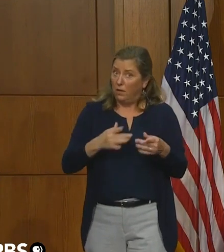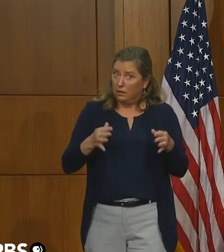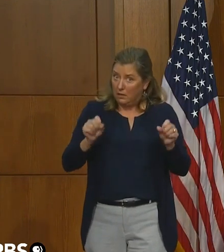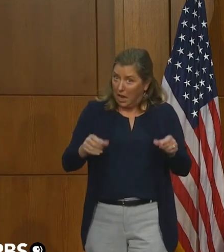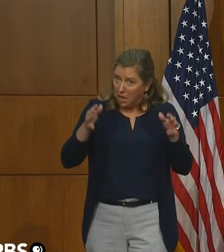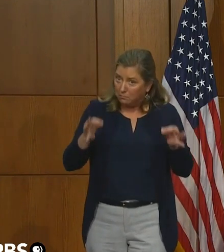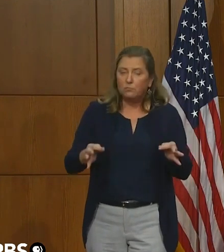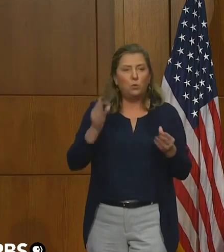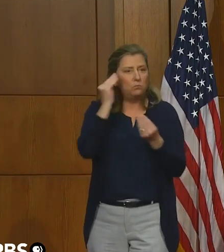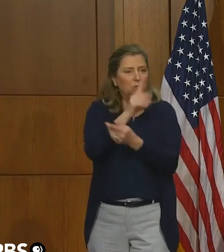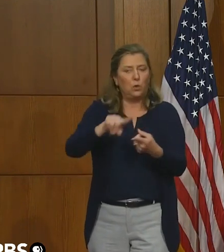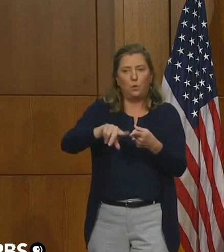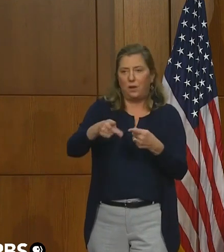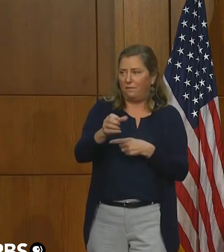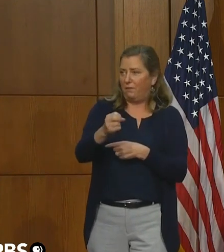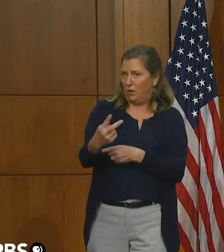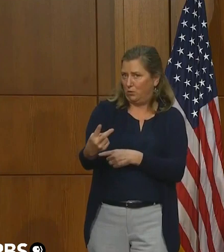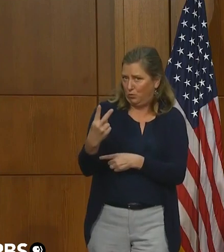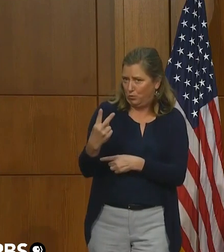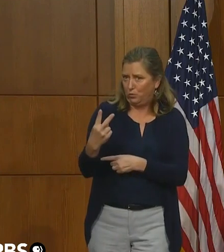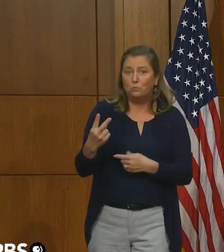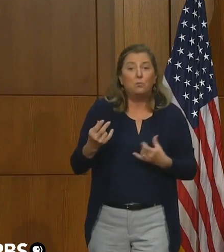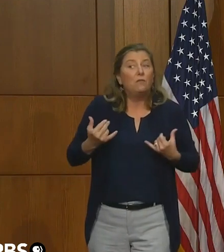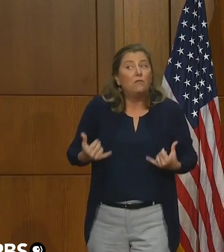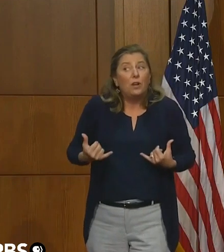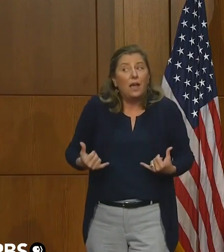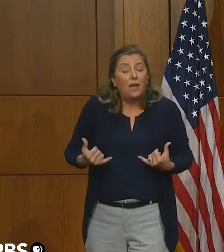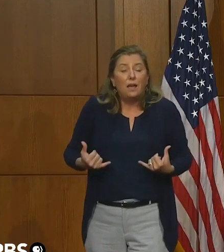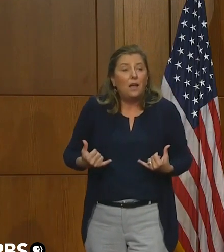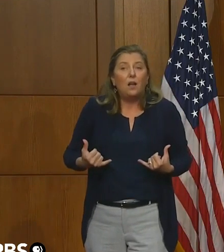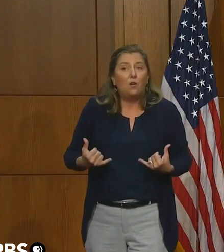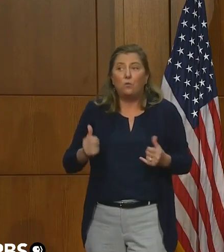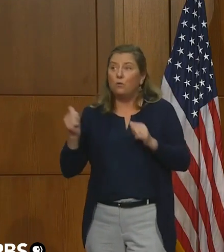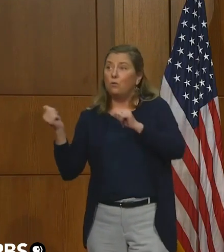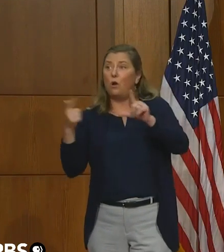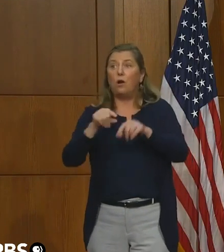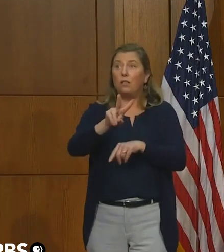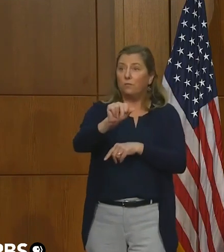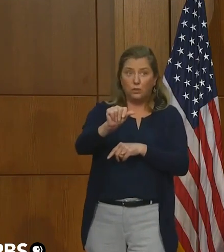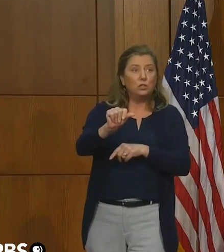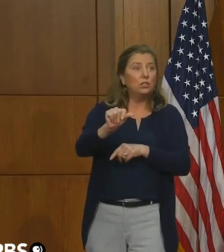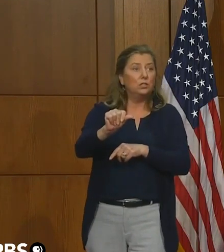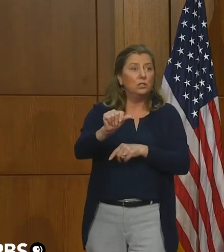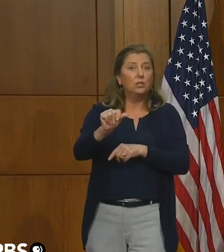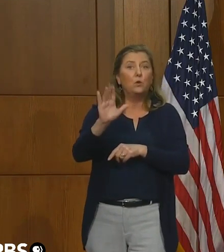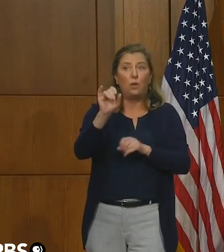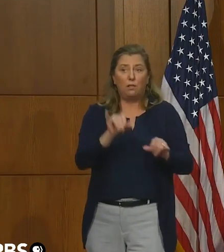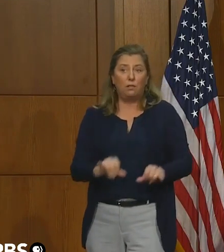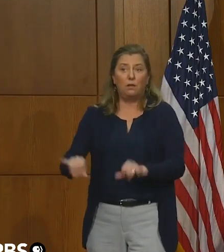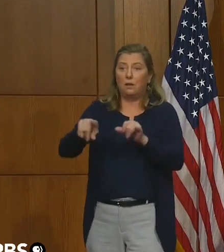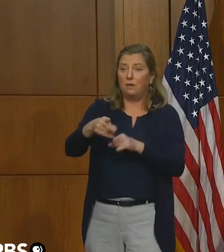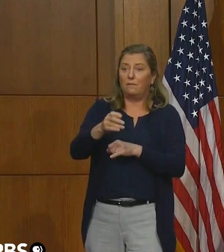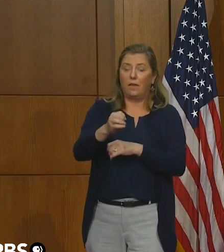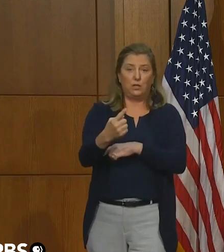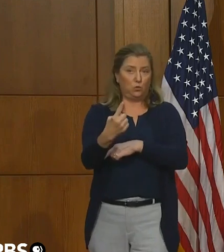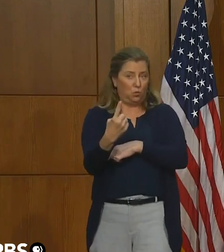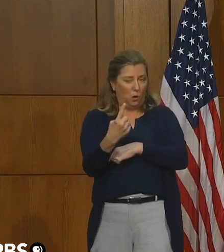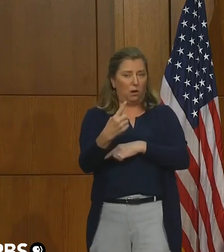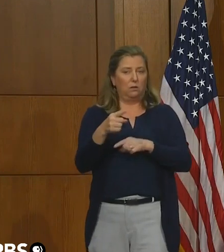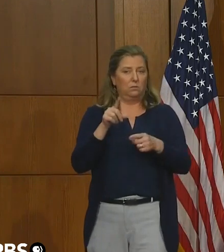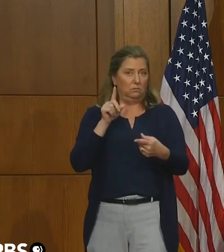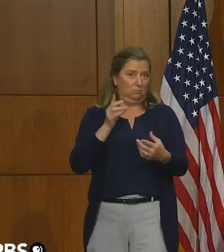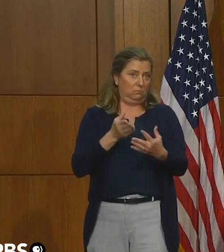we're entering phase two. But at this stage, Julie, everybody in Virginia will be in phase one at least through